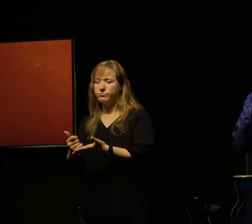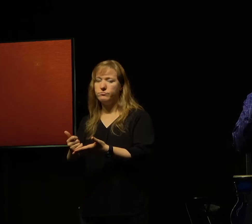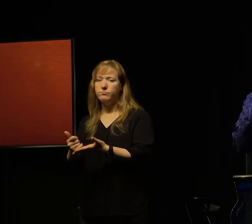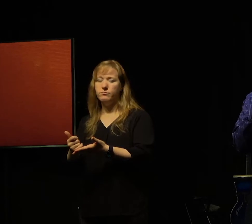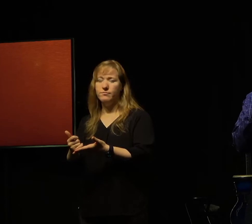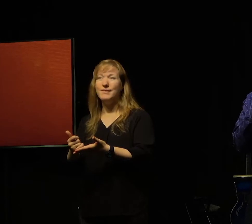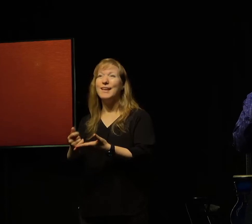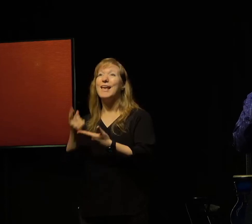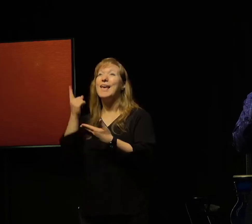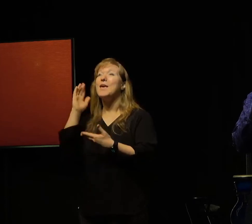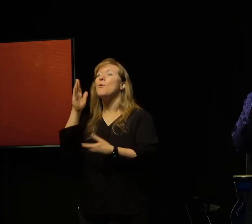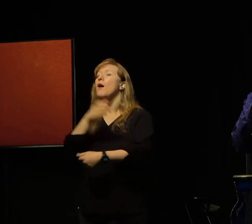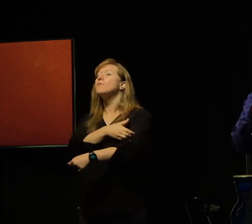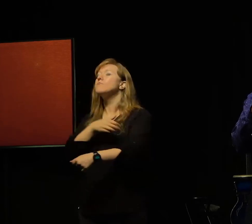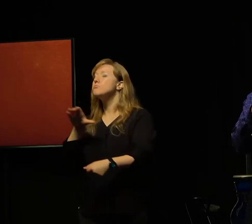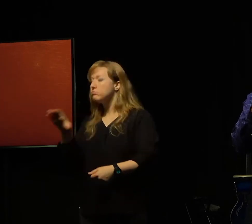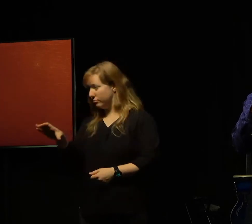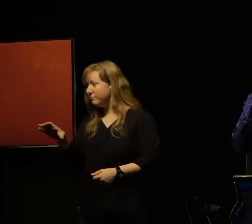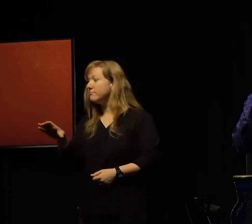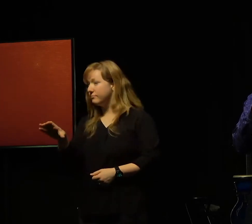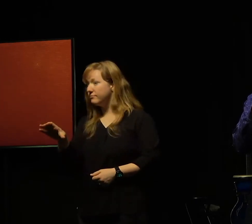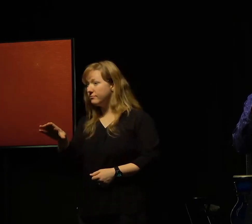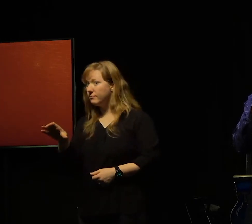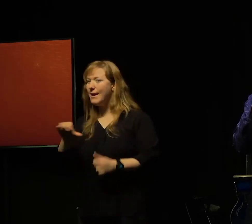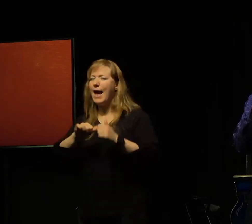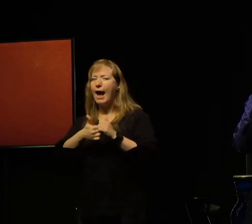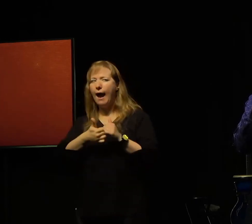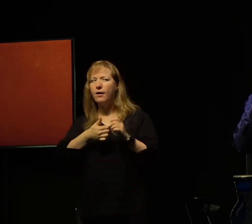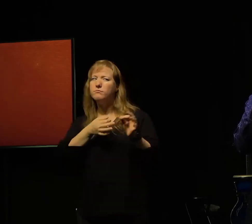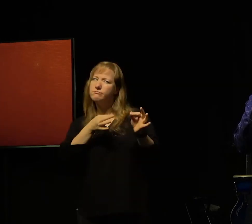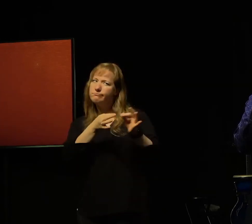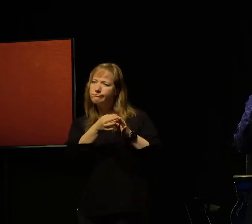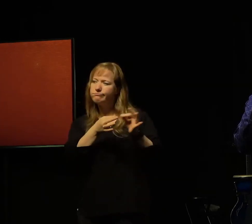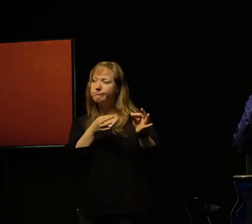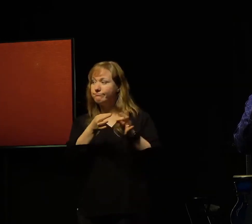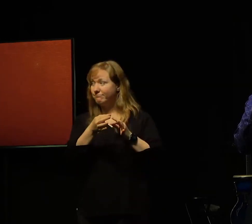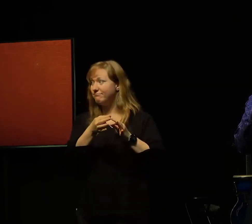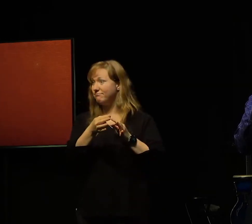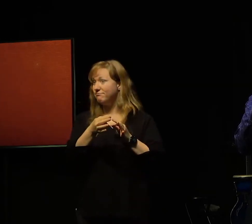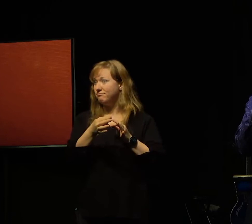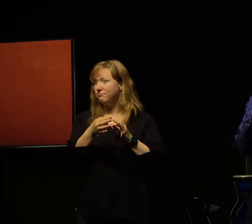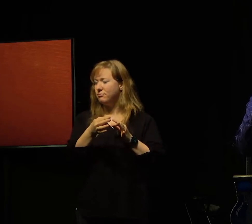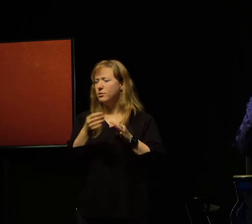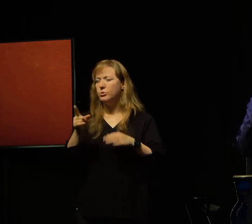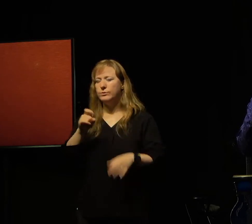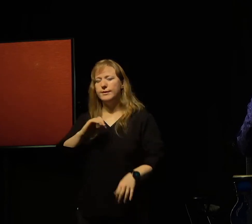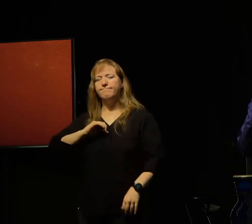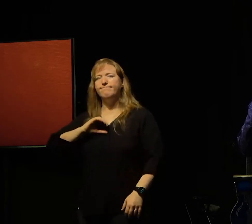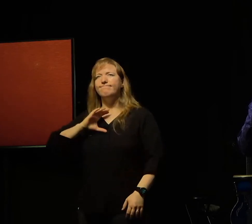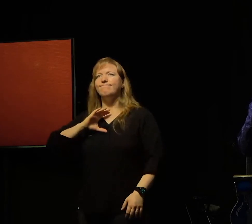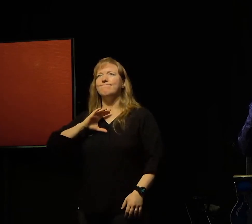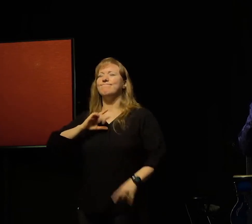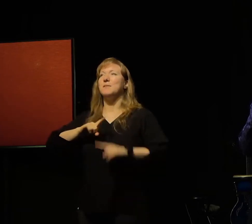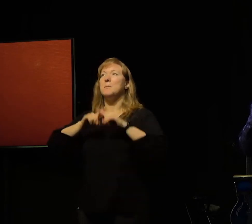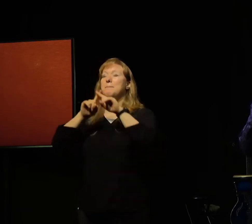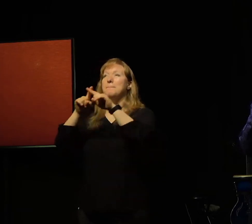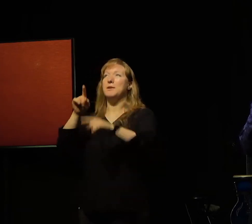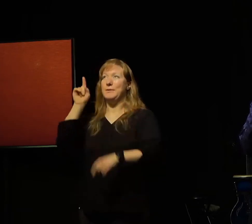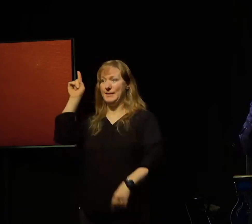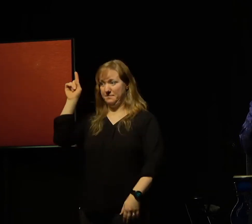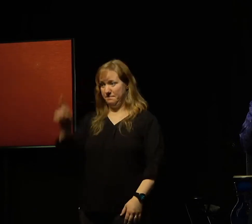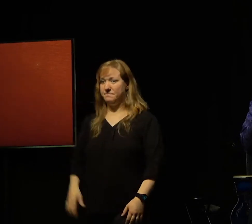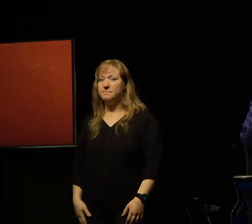give you the boldness. When that time comes, let the Holy Spirit in you give you the boldness that you need.